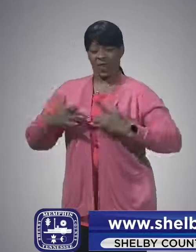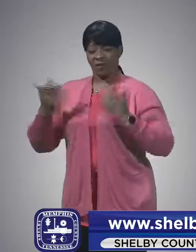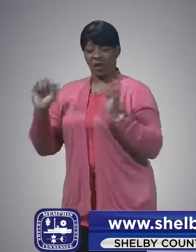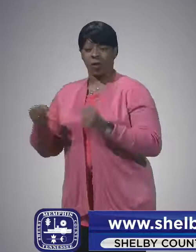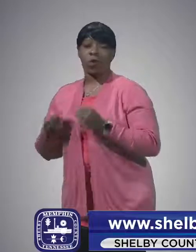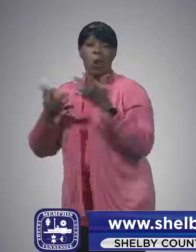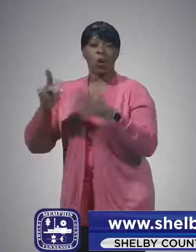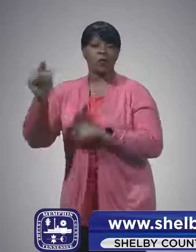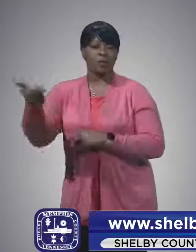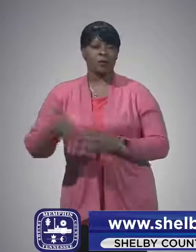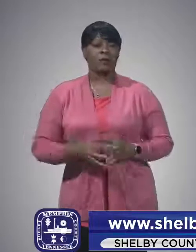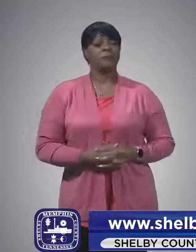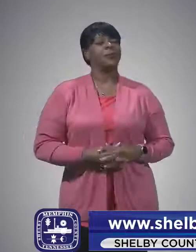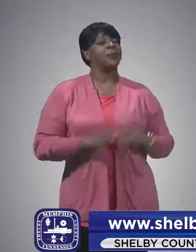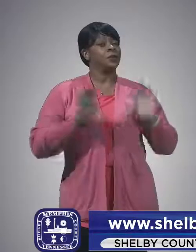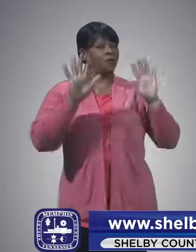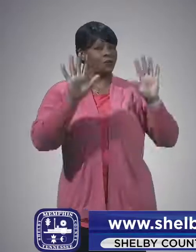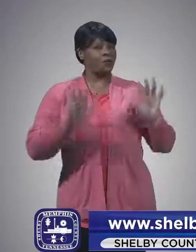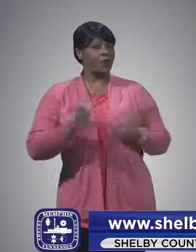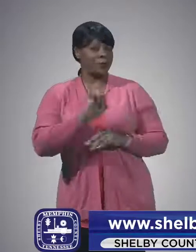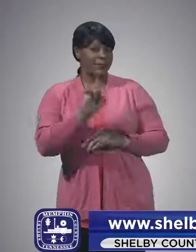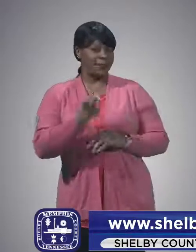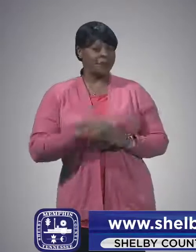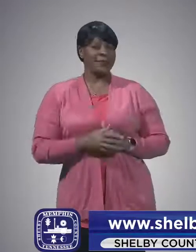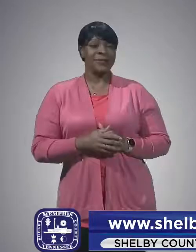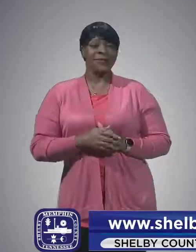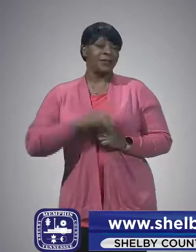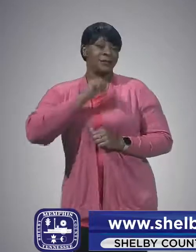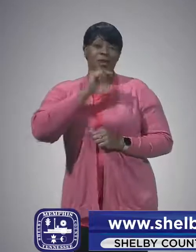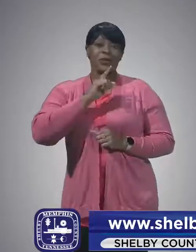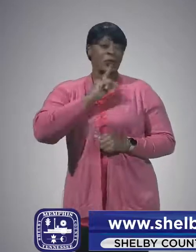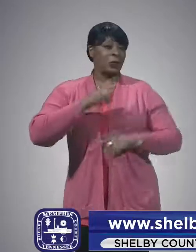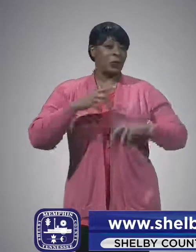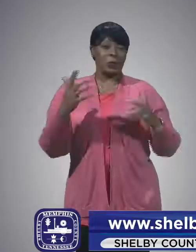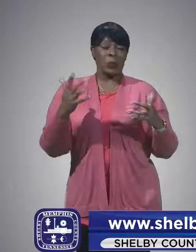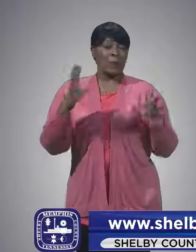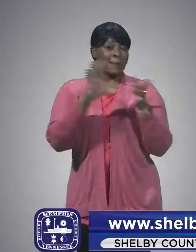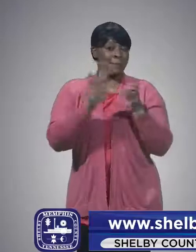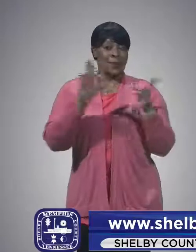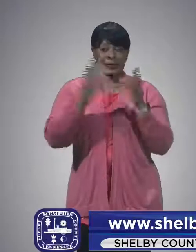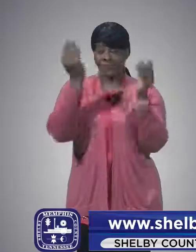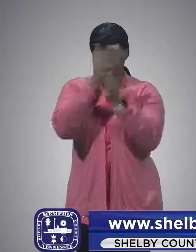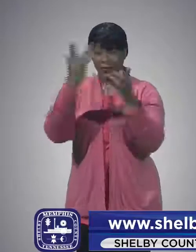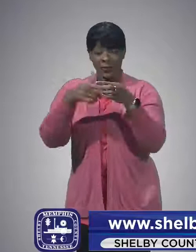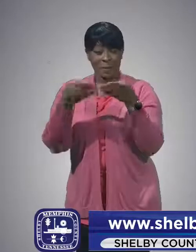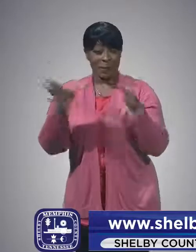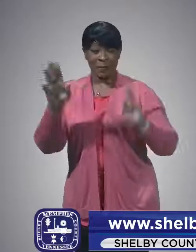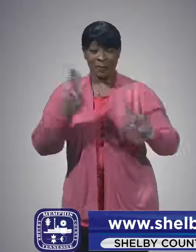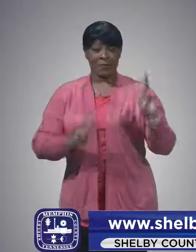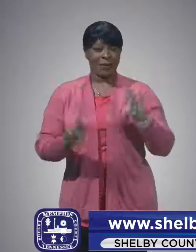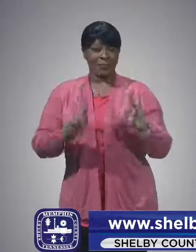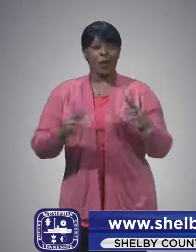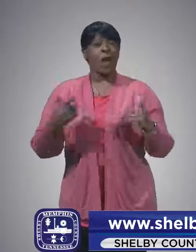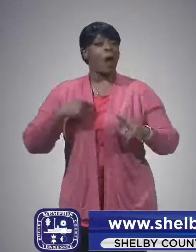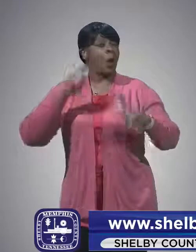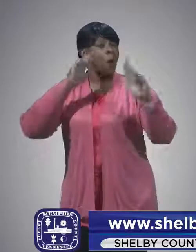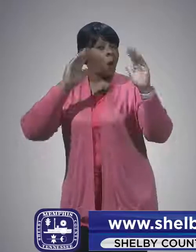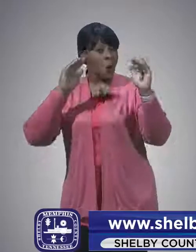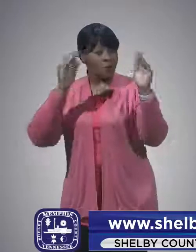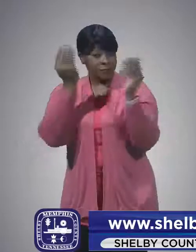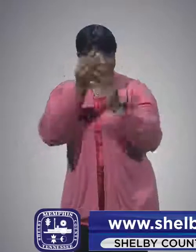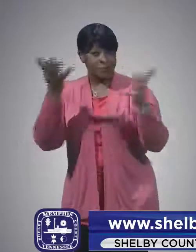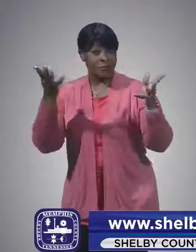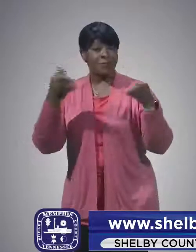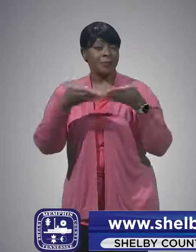cause? Great question. So I'm not quite sure what message it would send to the public. What I hope it's sending